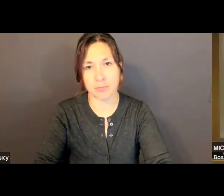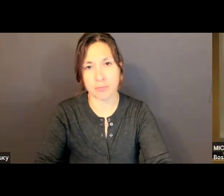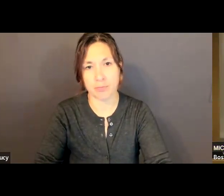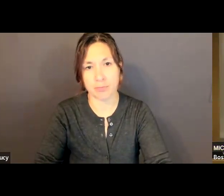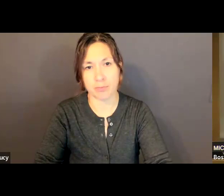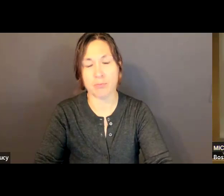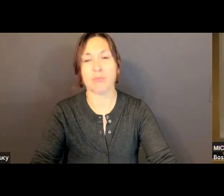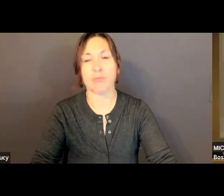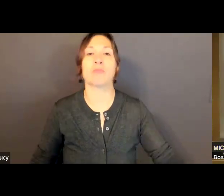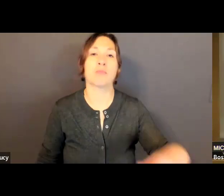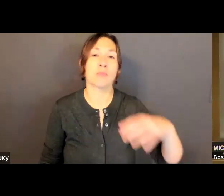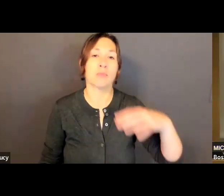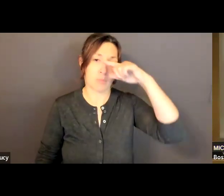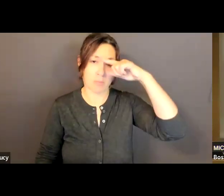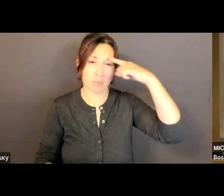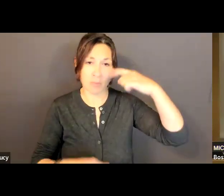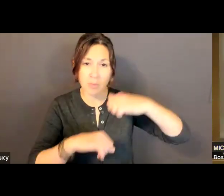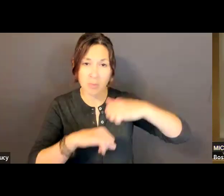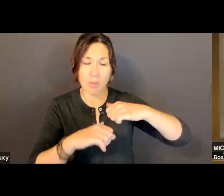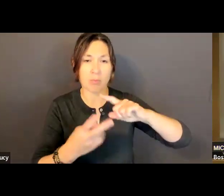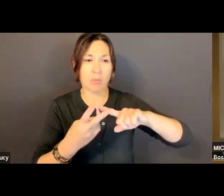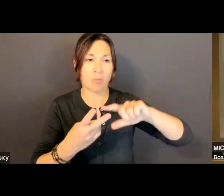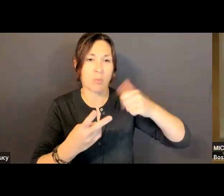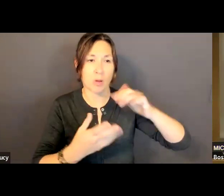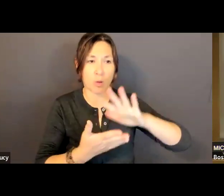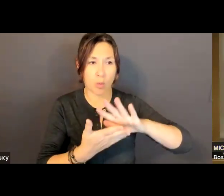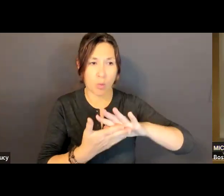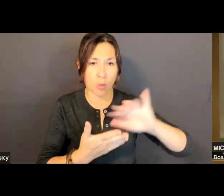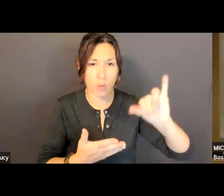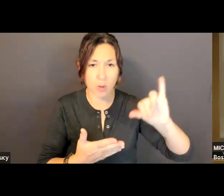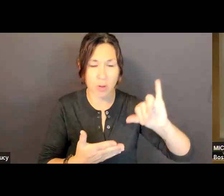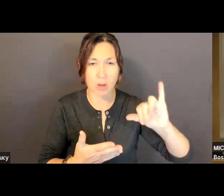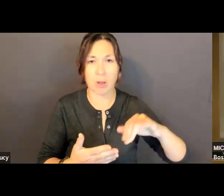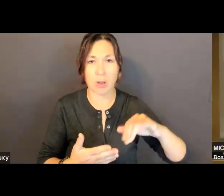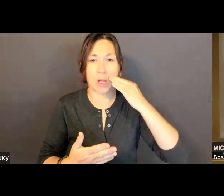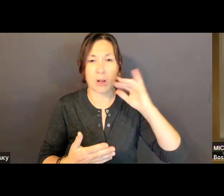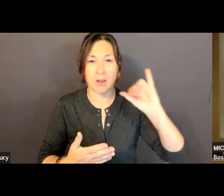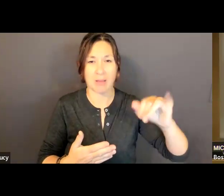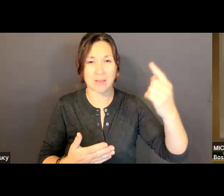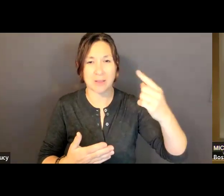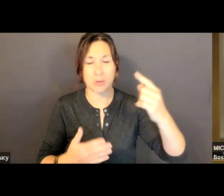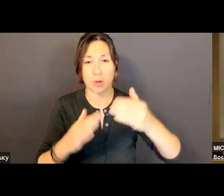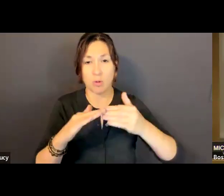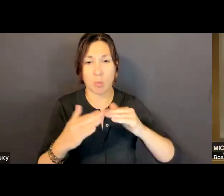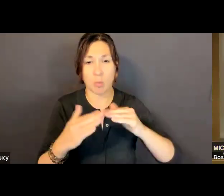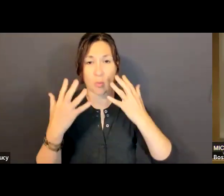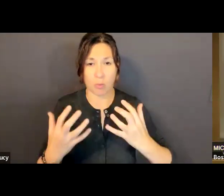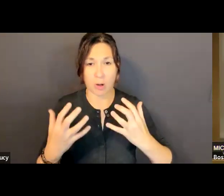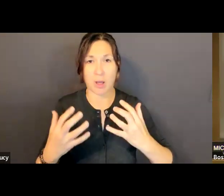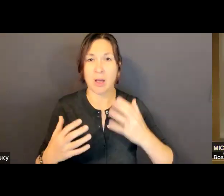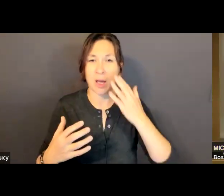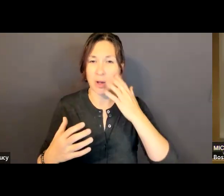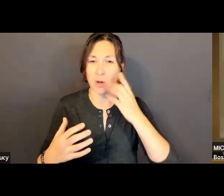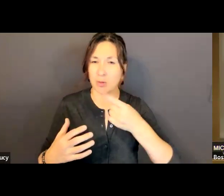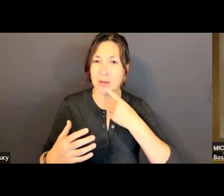Gladstone and with some other schools Mhm. where that is something that the community would like to move forward with. I understand what you're saying. It seems like, hey, you've got a